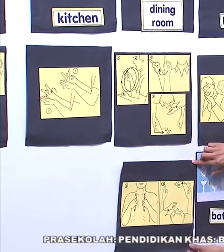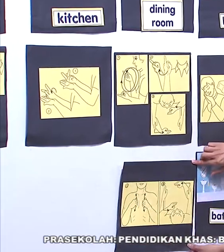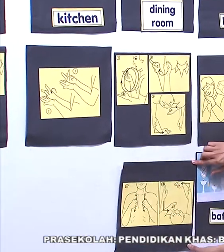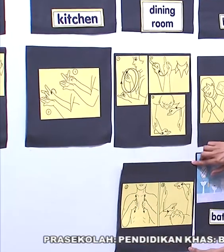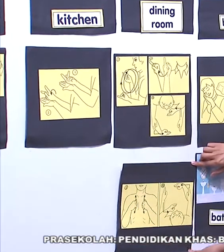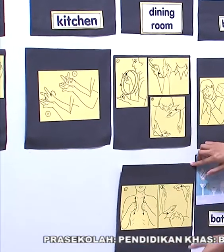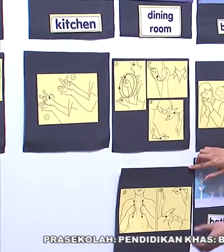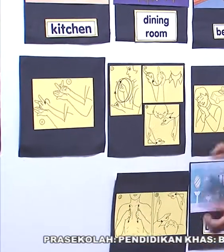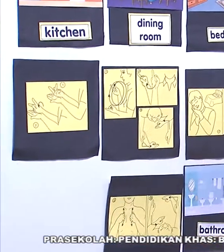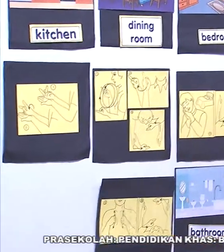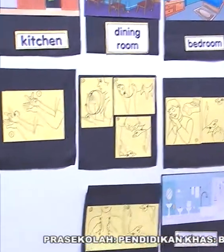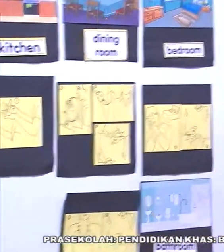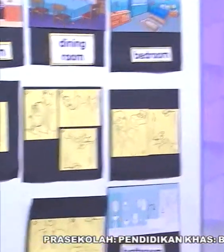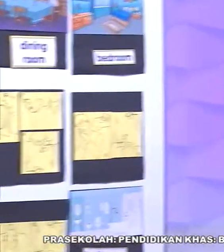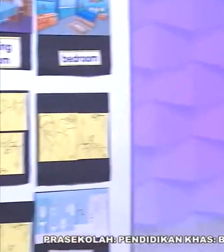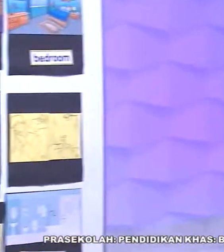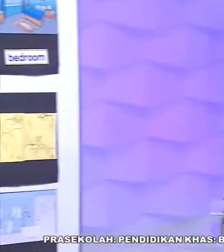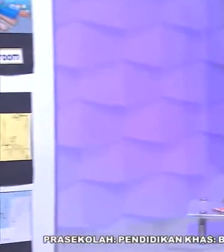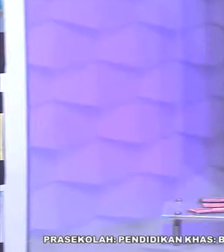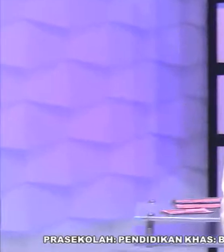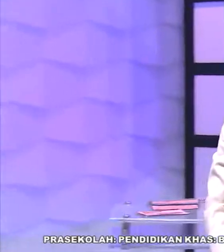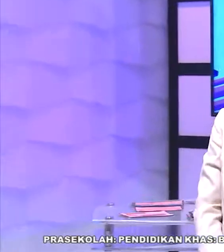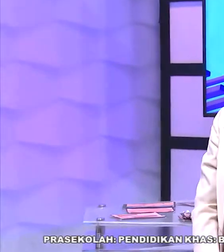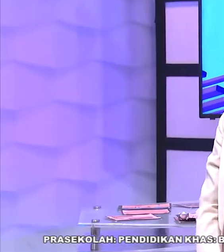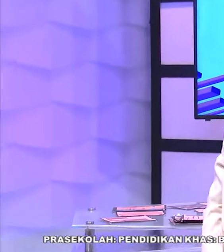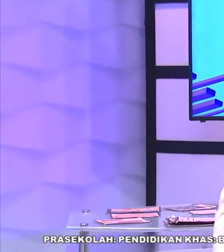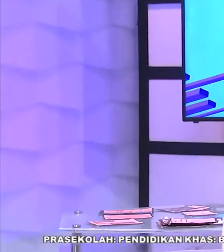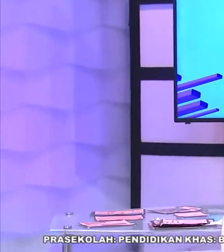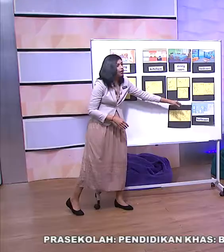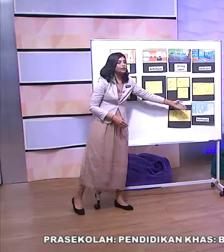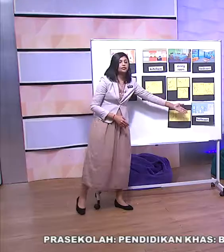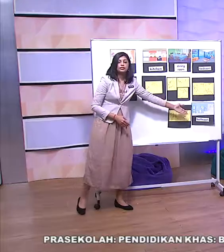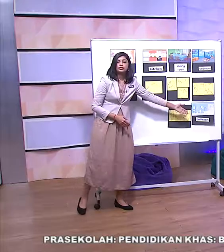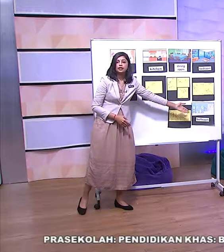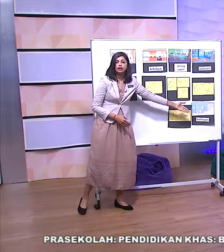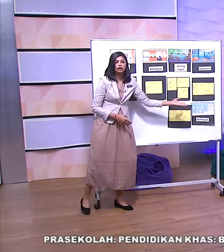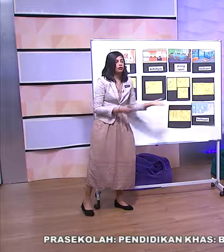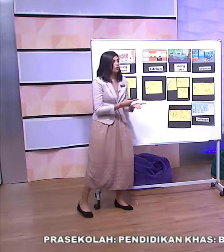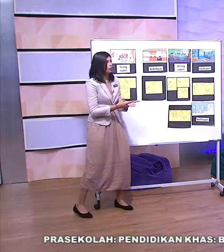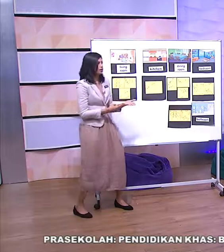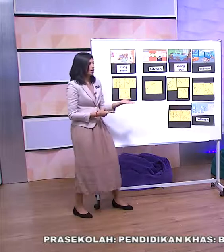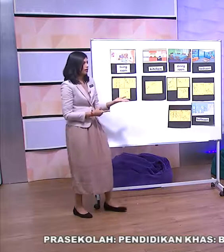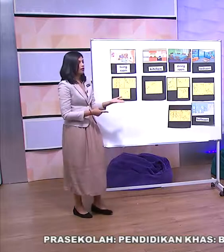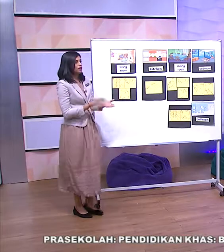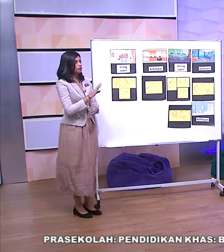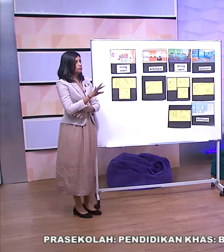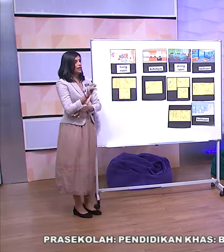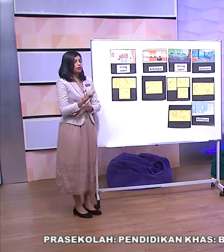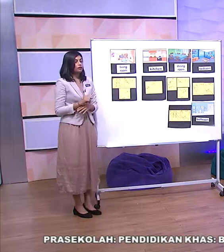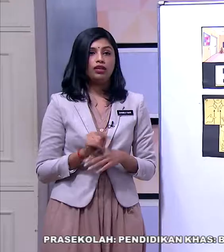All right, teacher. Okay. So, and the fifth picture is... This is a... What is that? Let's spell. We did not